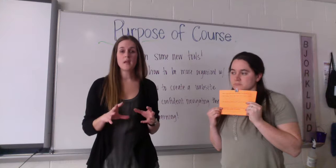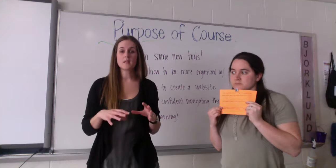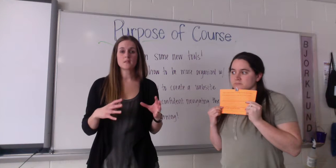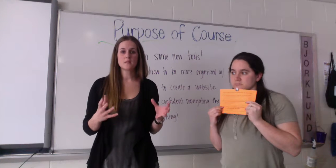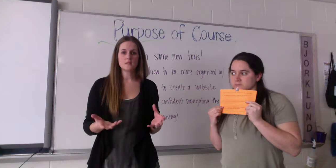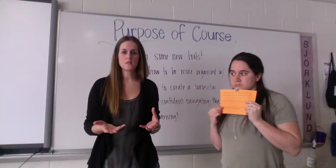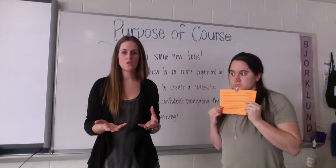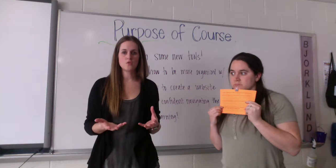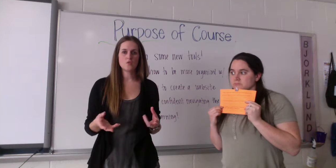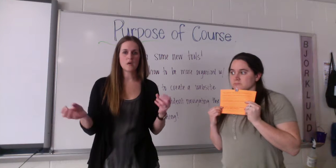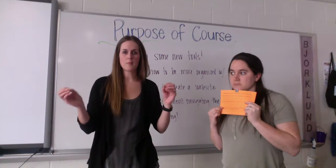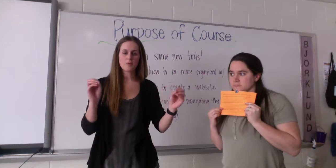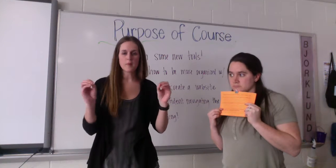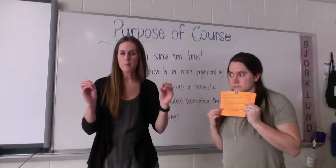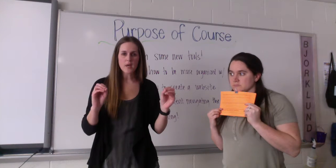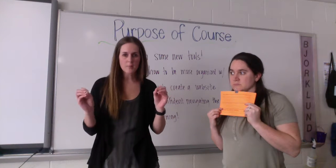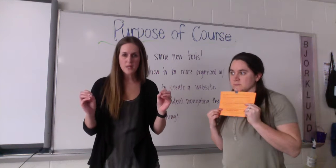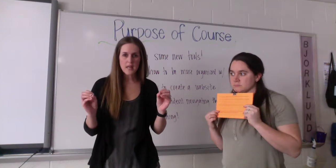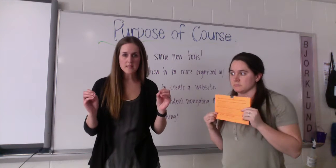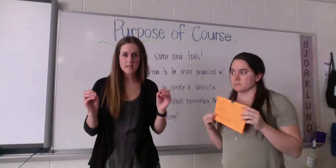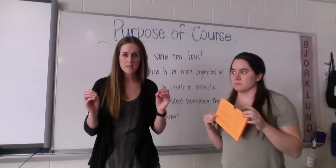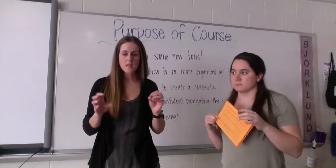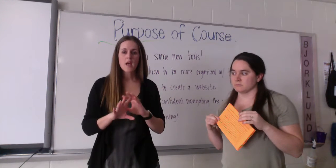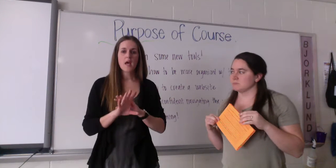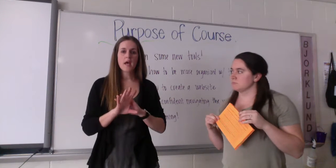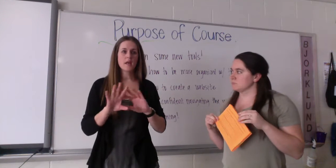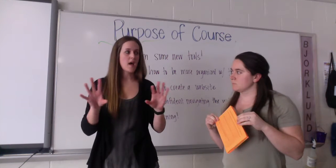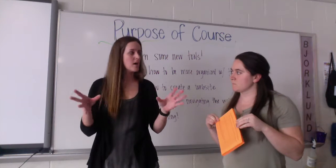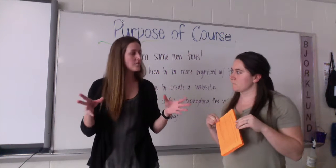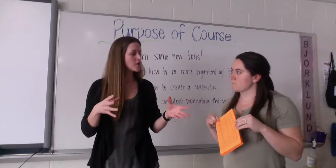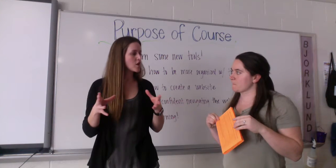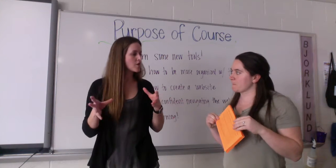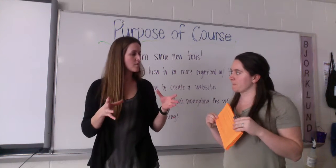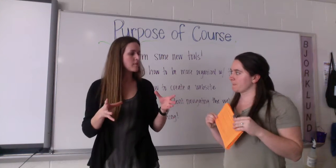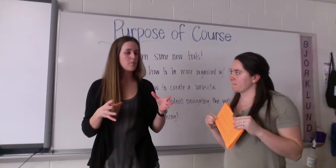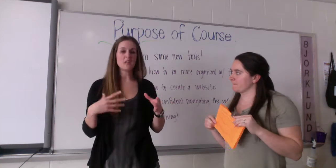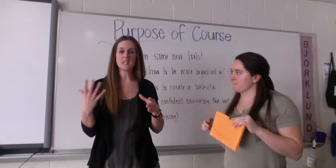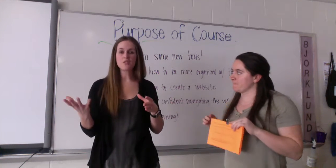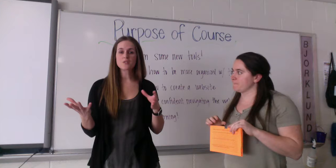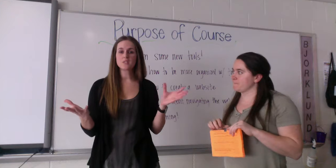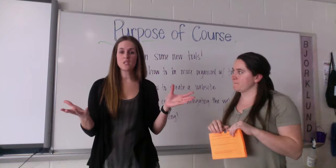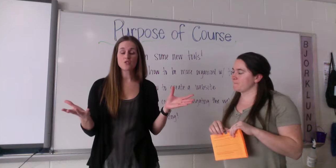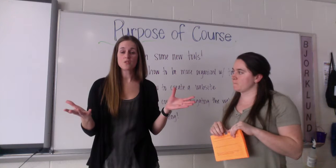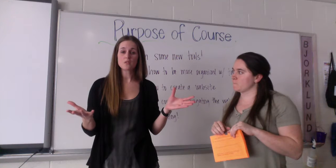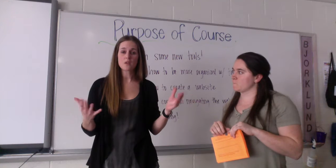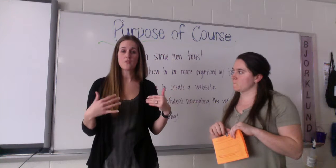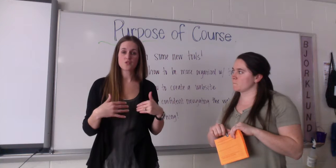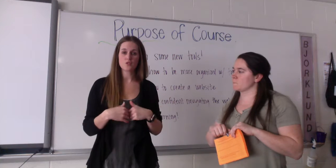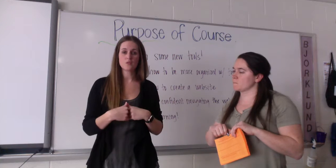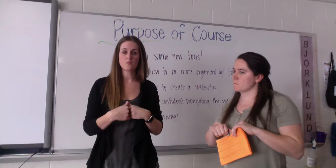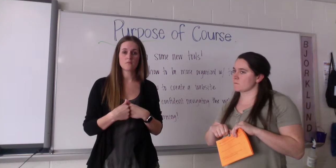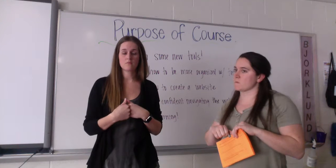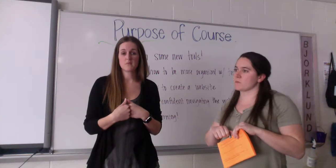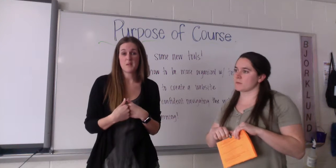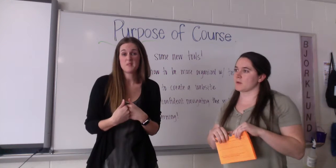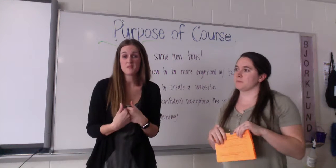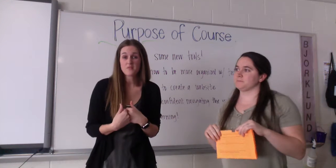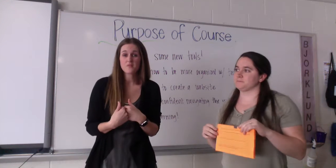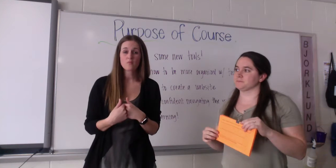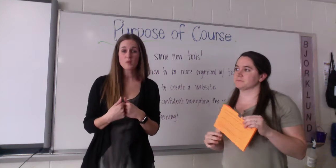might we might break up the classes and have each other maybe be leaders and teachers of certain types of